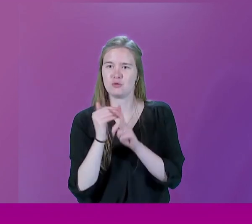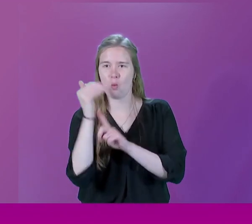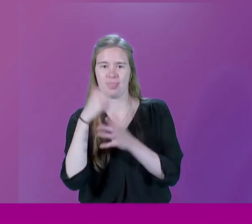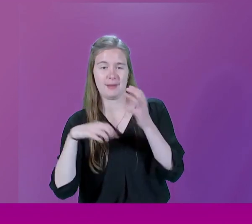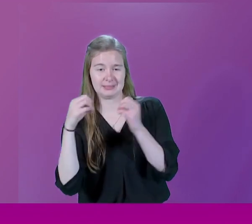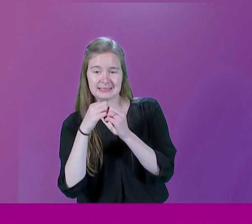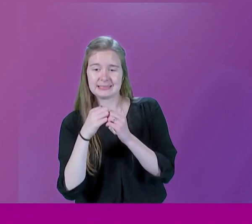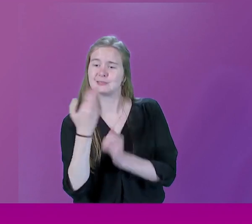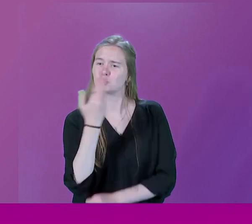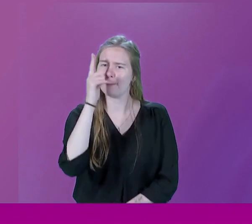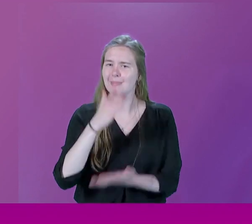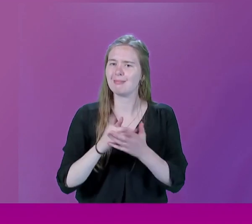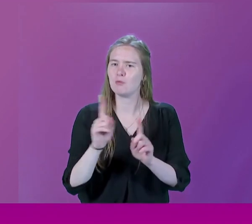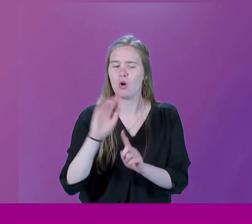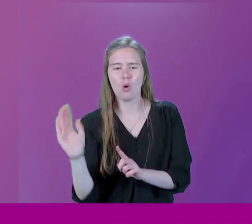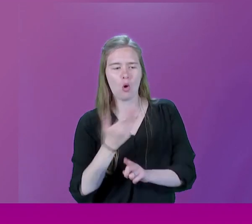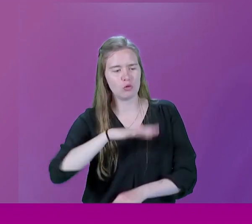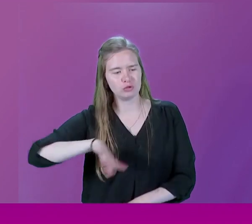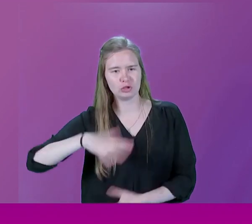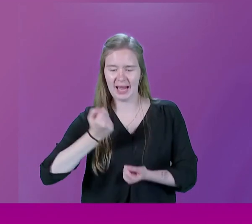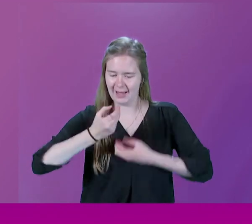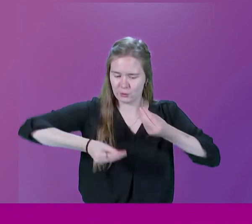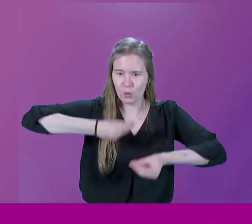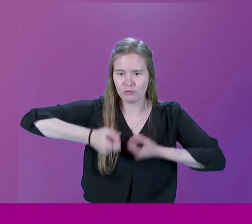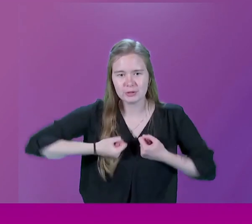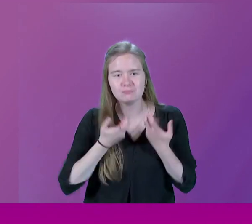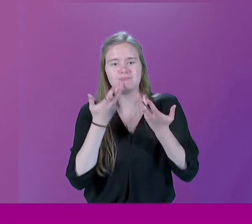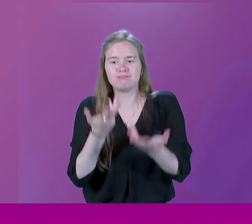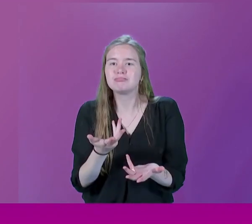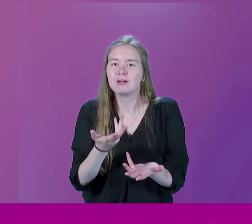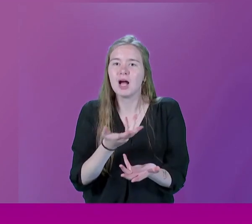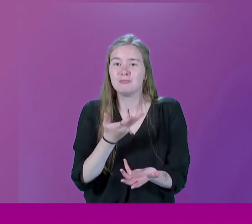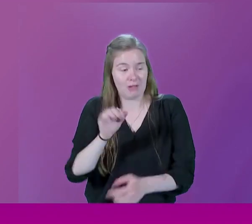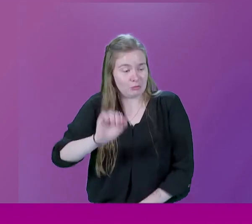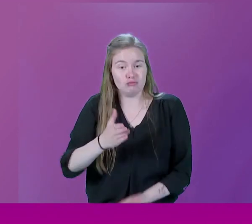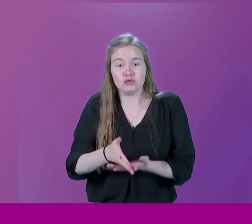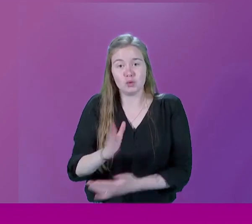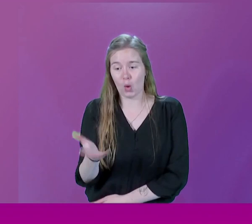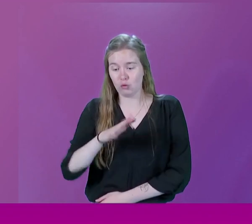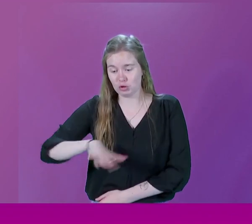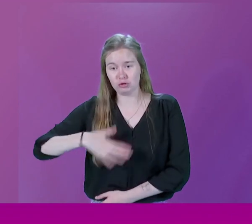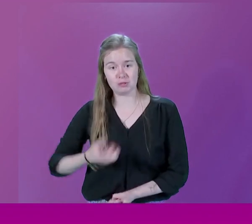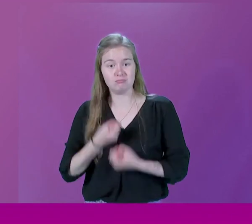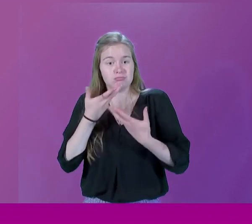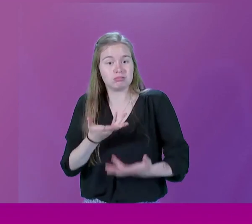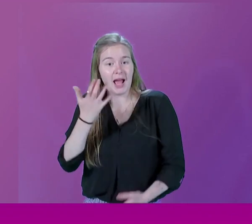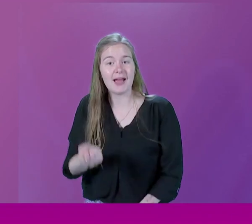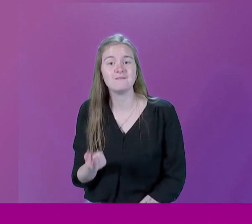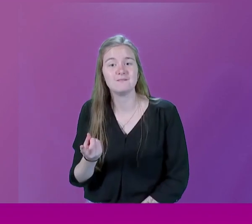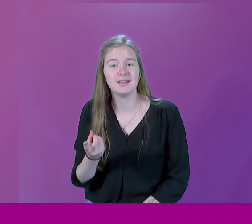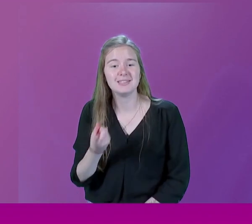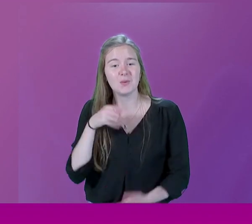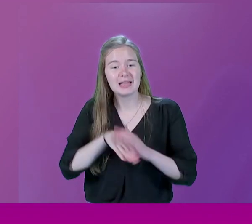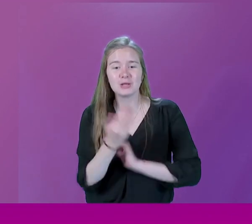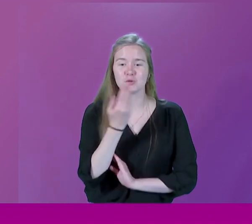the school believed that every child has a story to tell. And every child does have a story to tell, actually. So within that school,